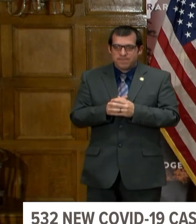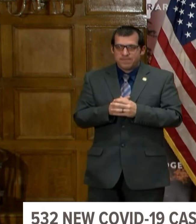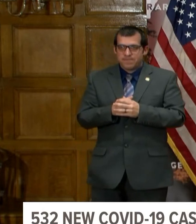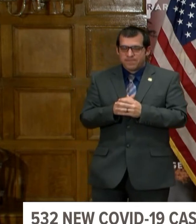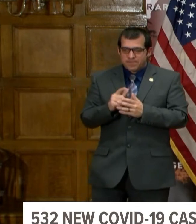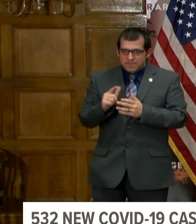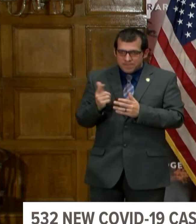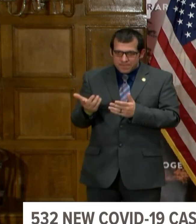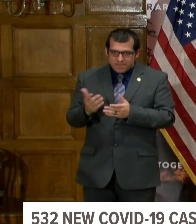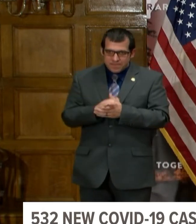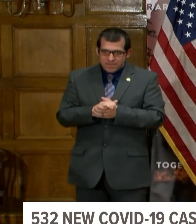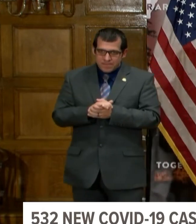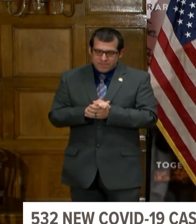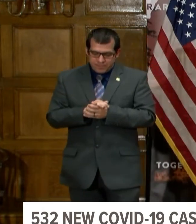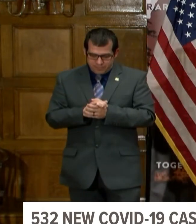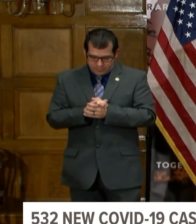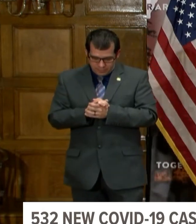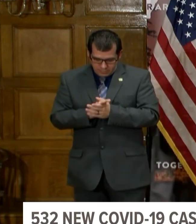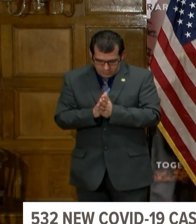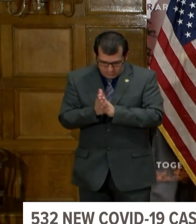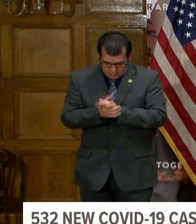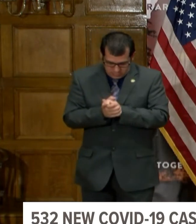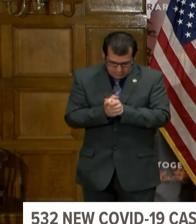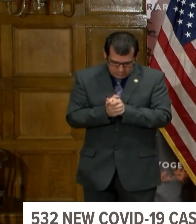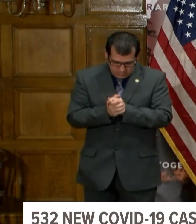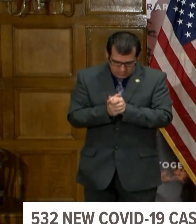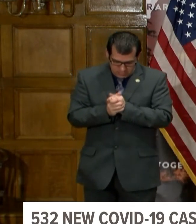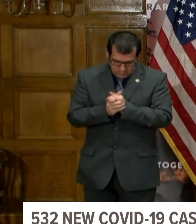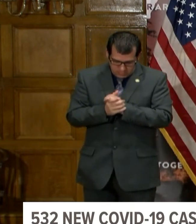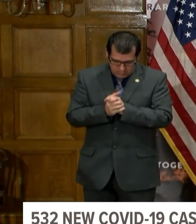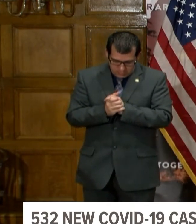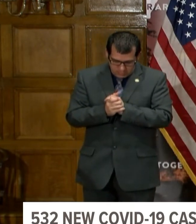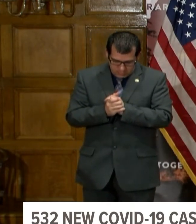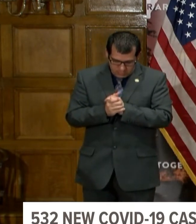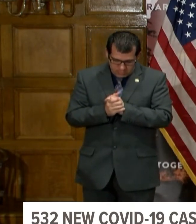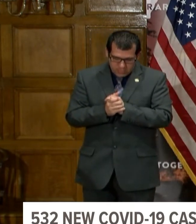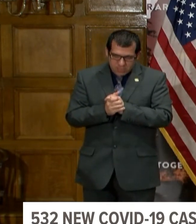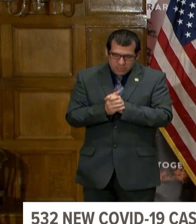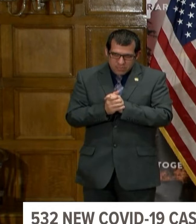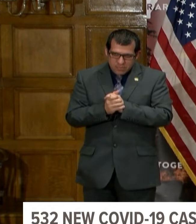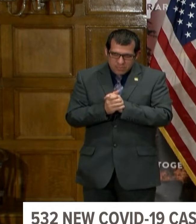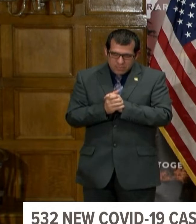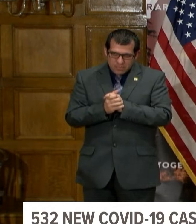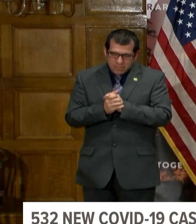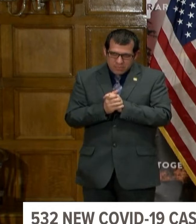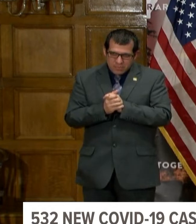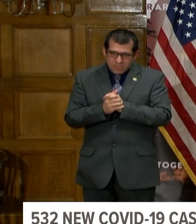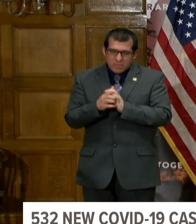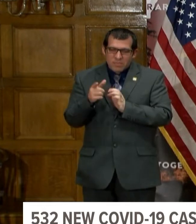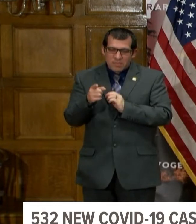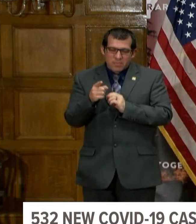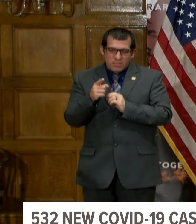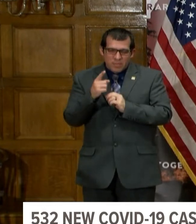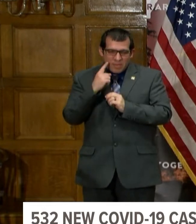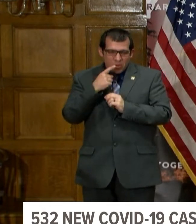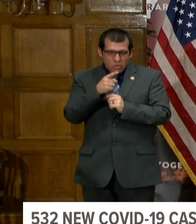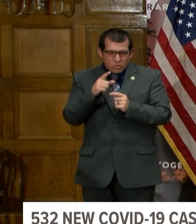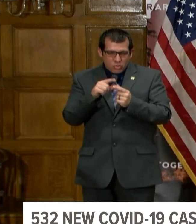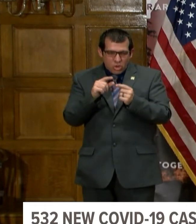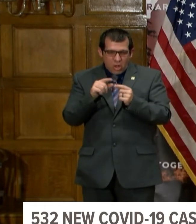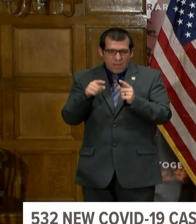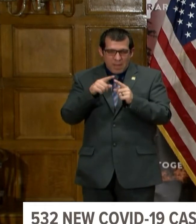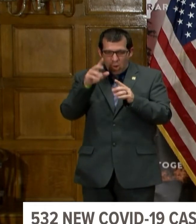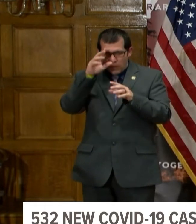Leslie? So I believe you started this conference talking about